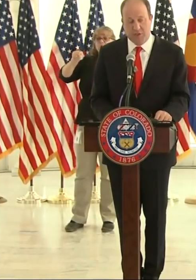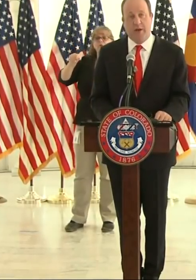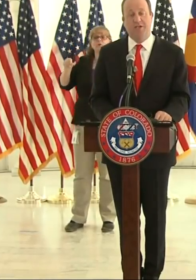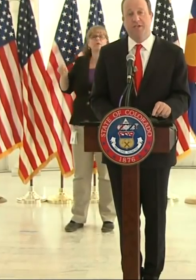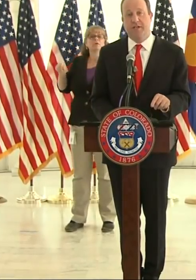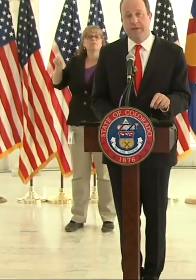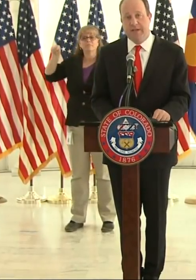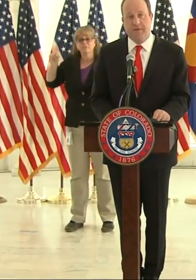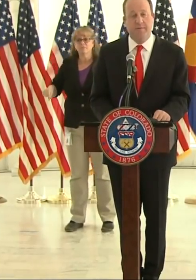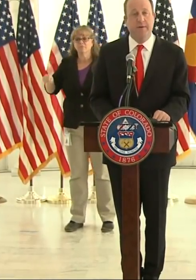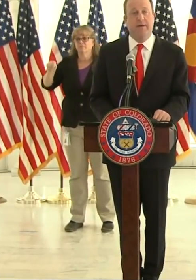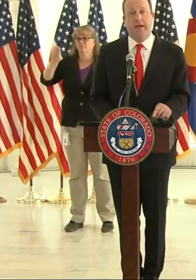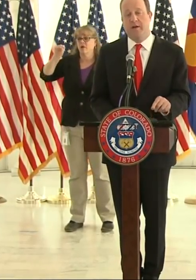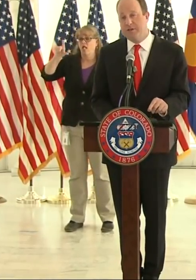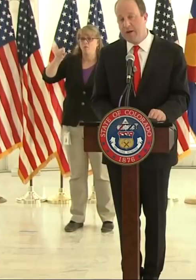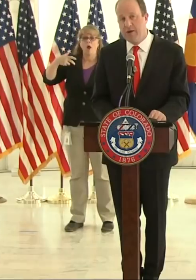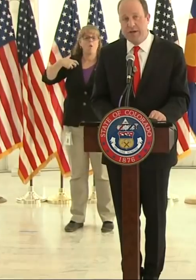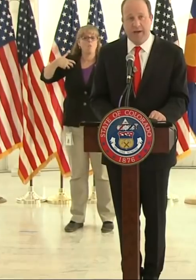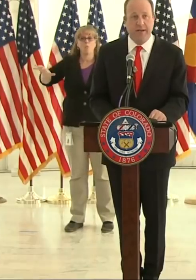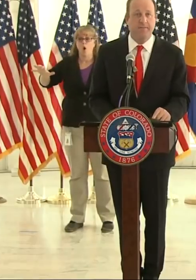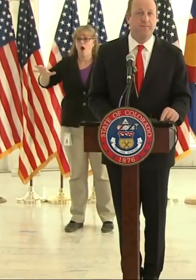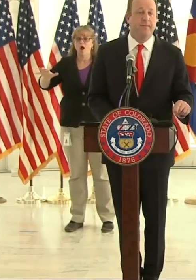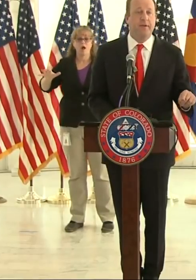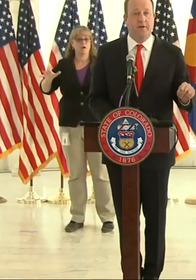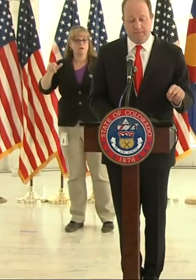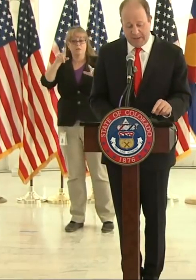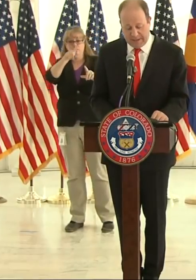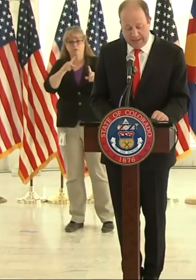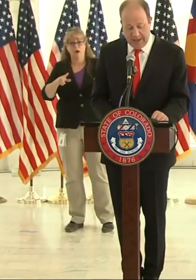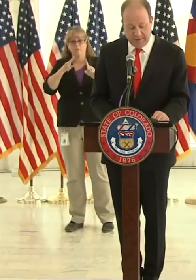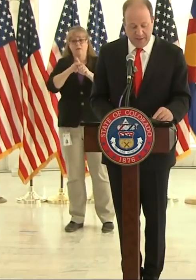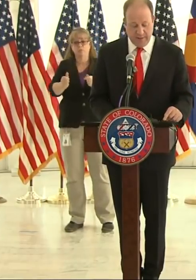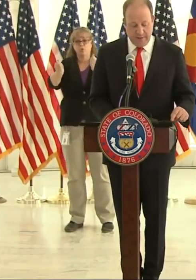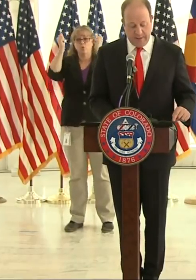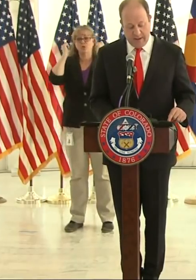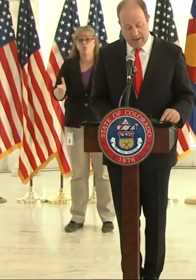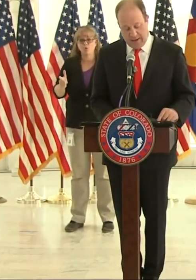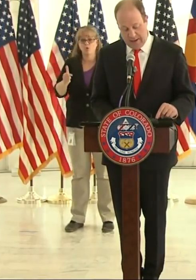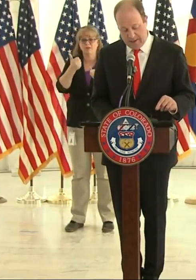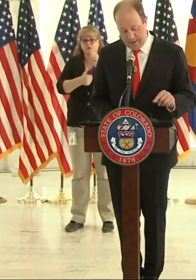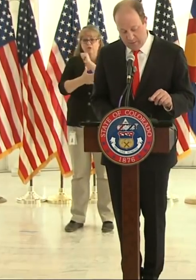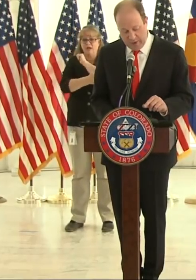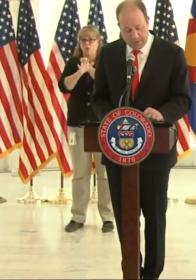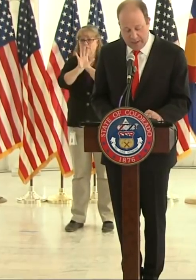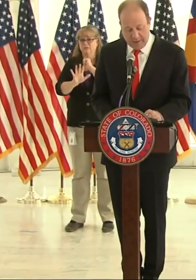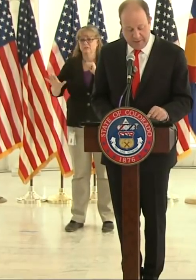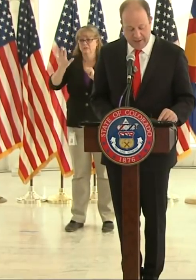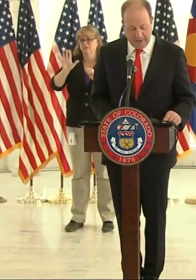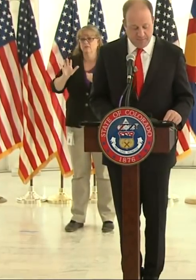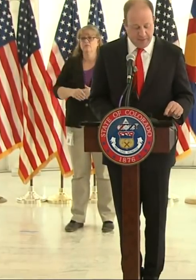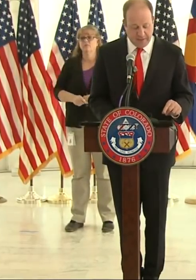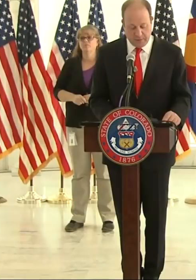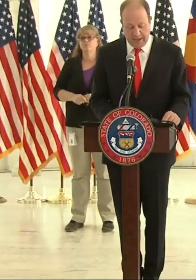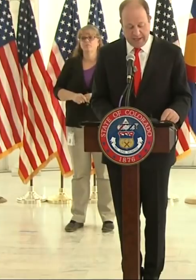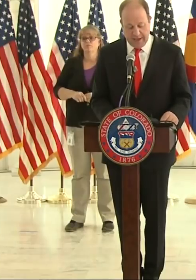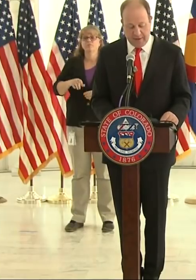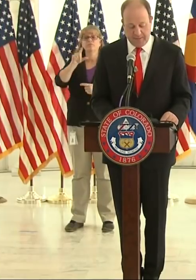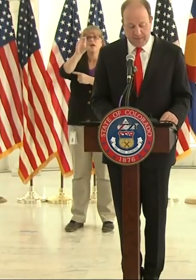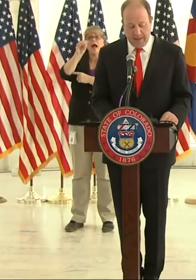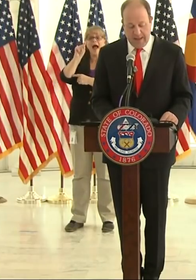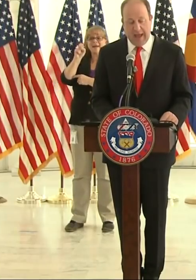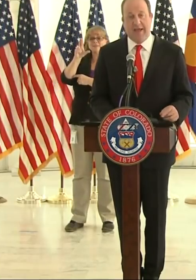know the situation is going to be different in Otero County, in Pitkin County, in Rio Blanco County, in La